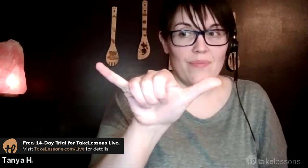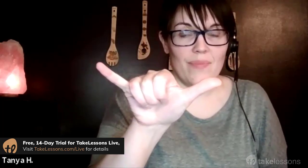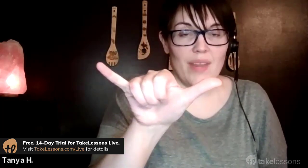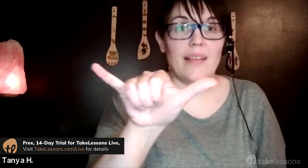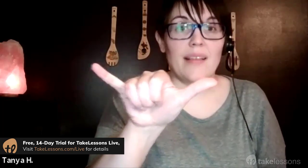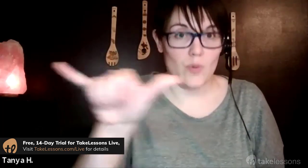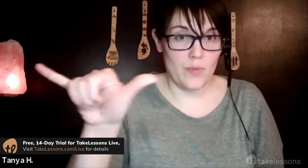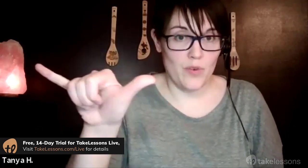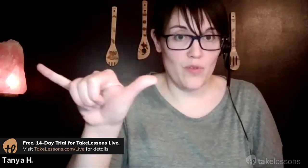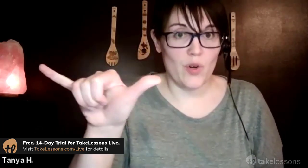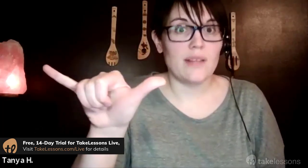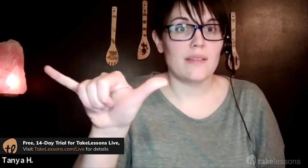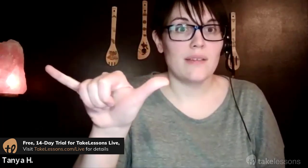and this would move across.